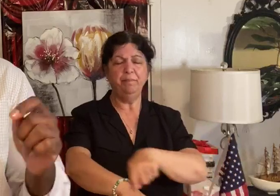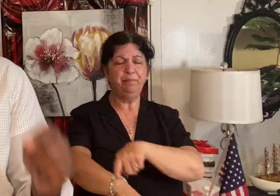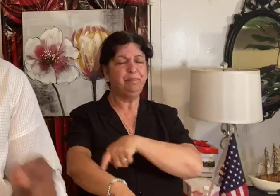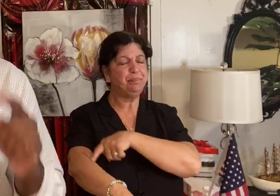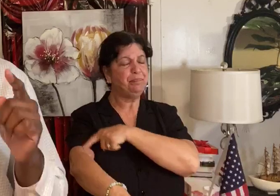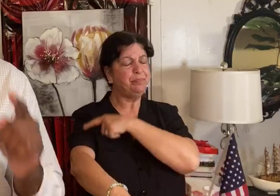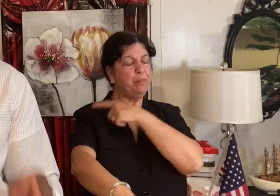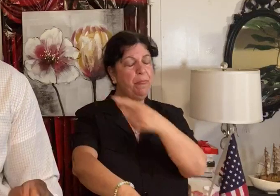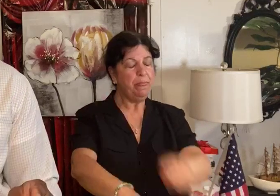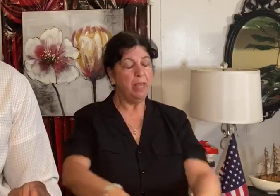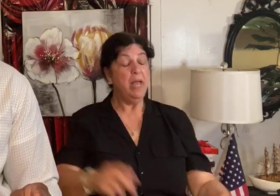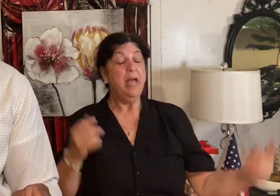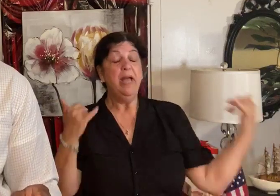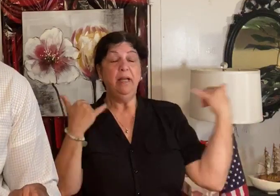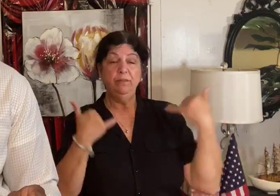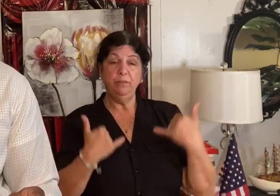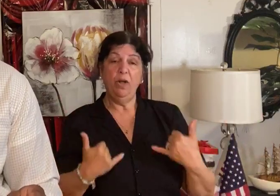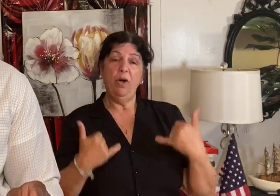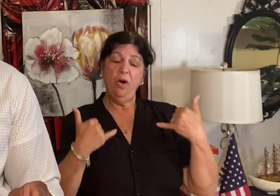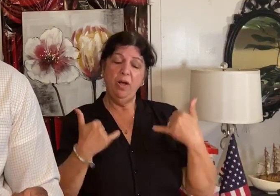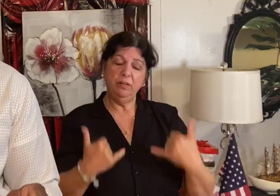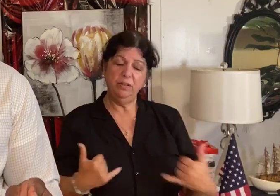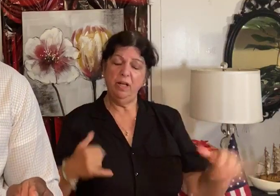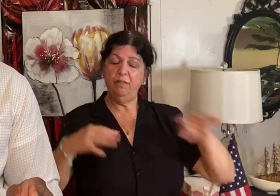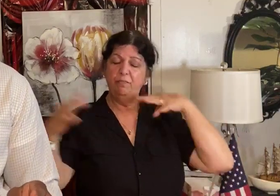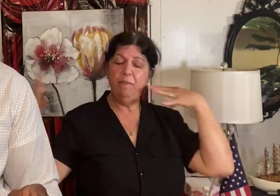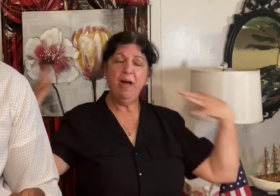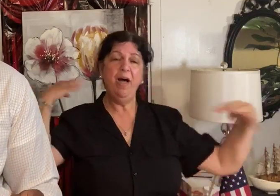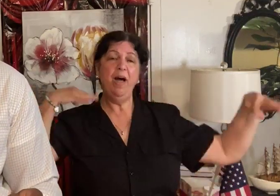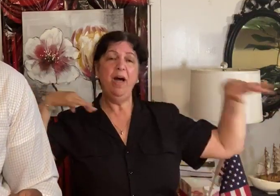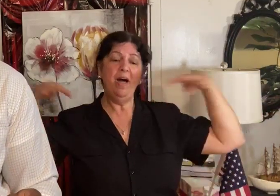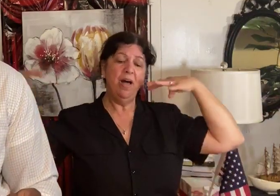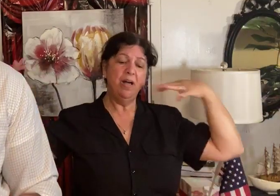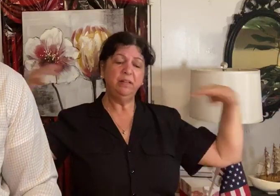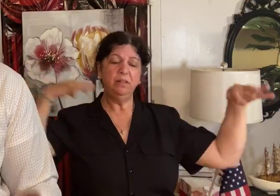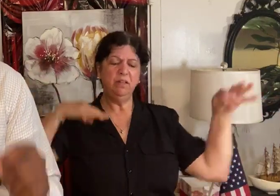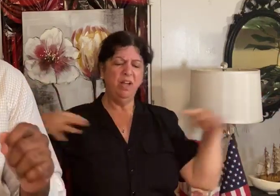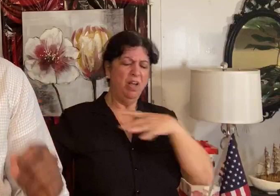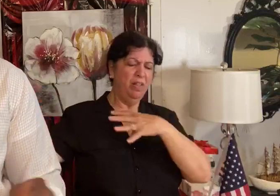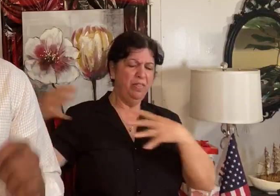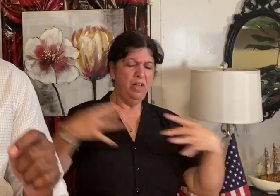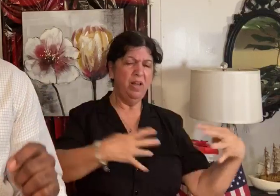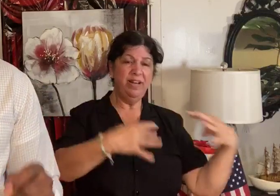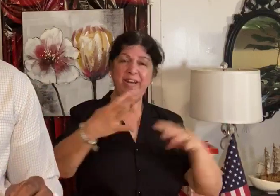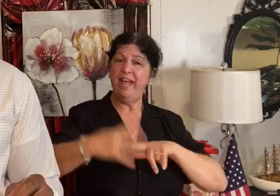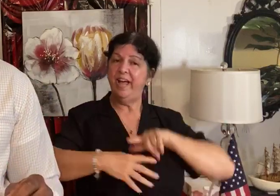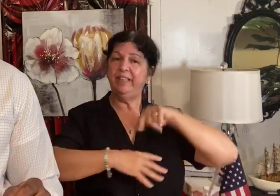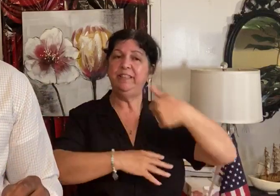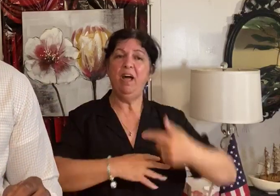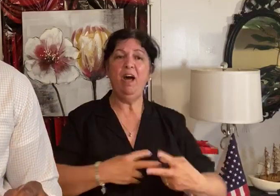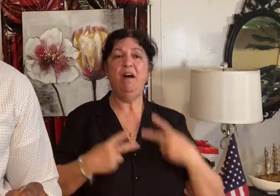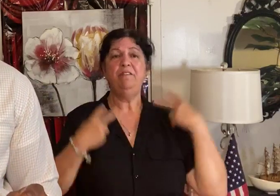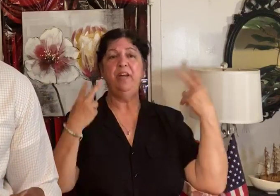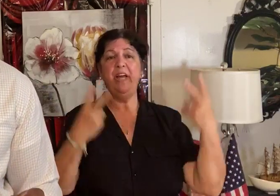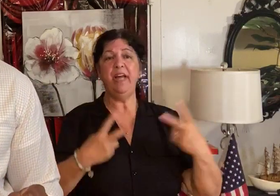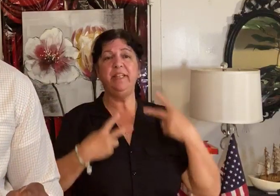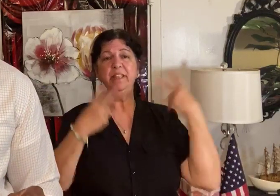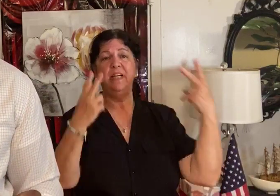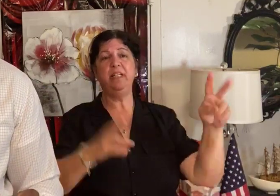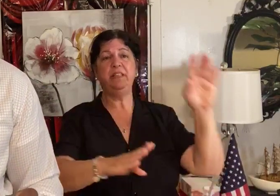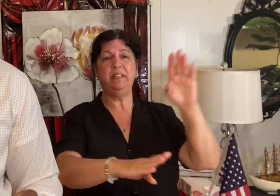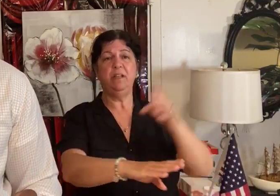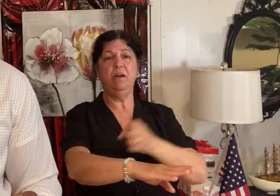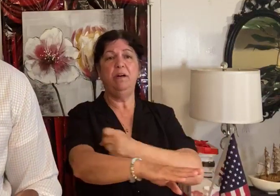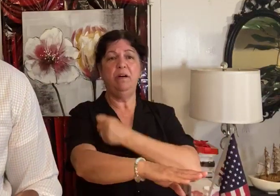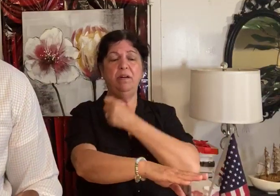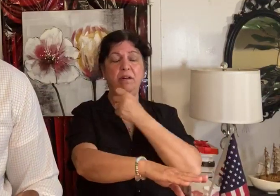long. This day the noise of battle, the next the